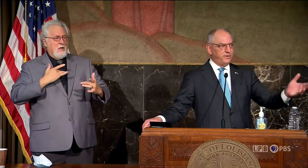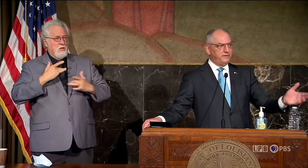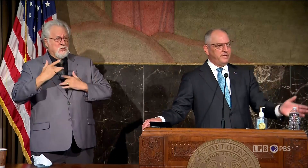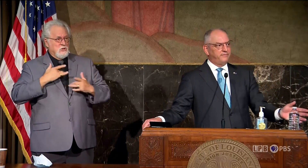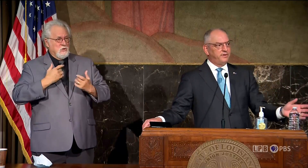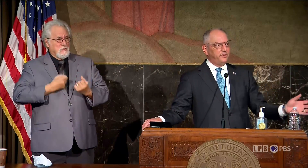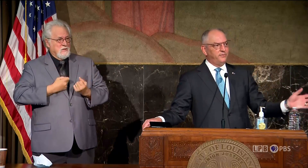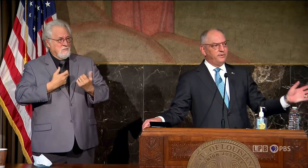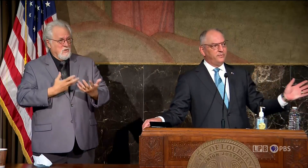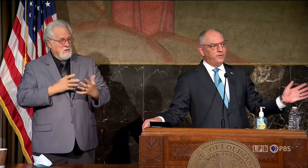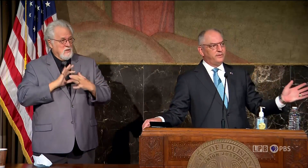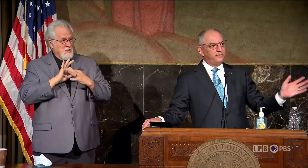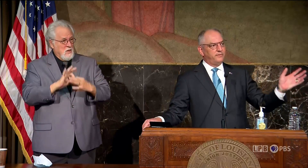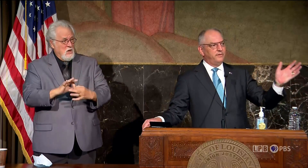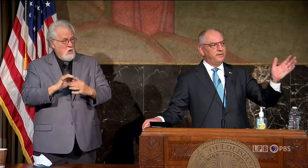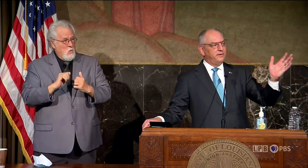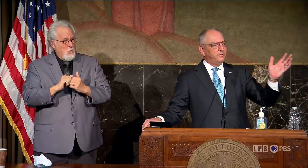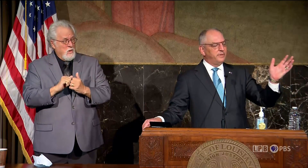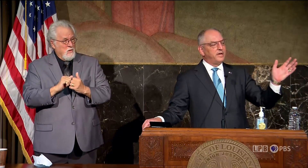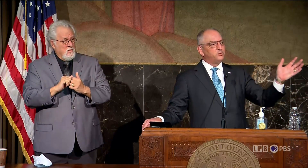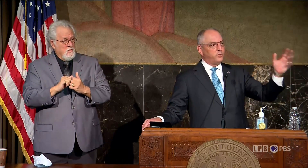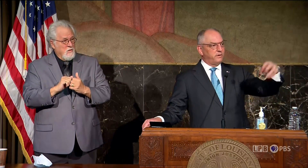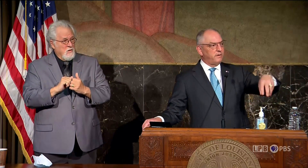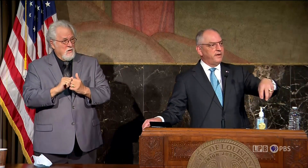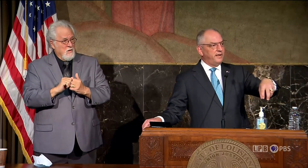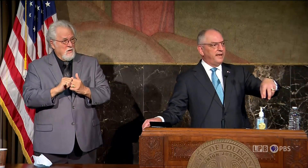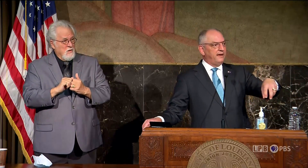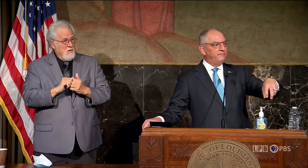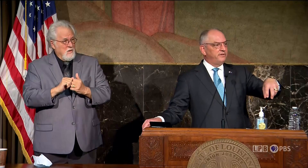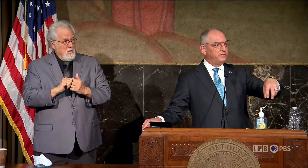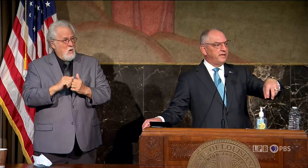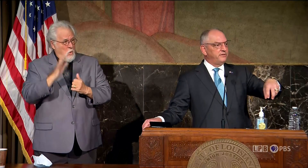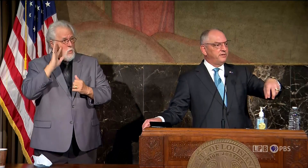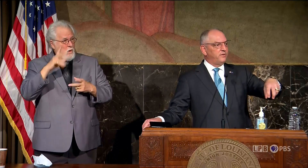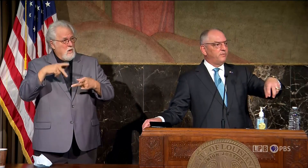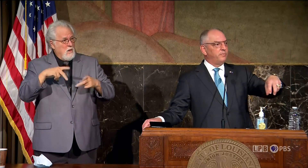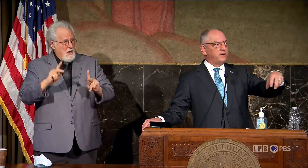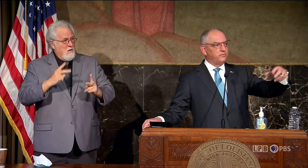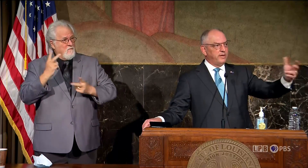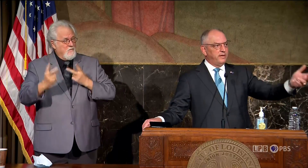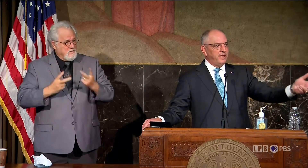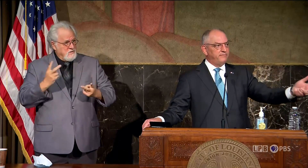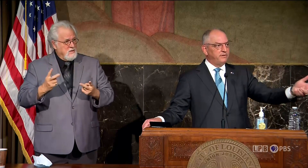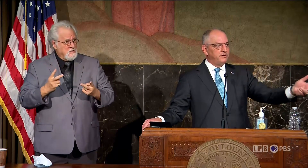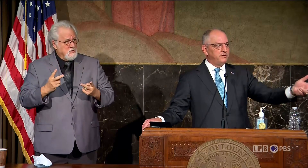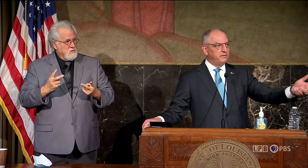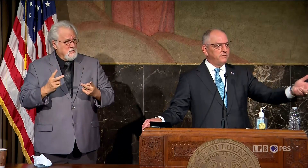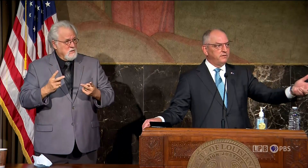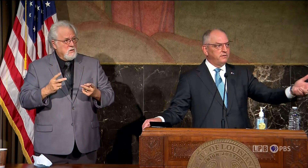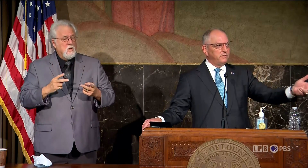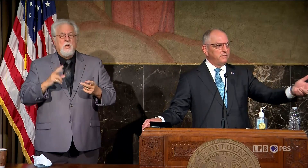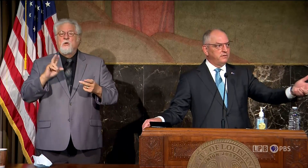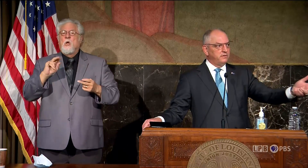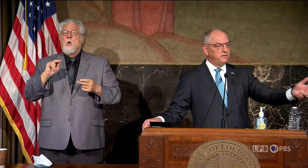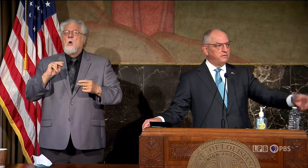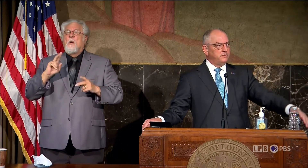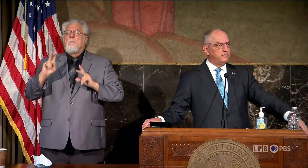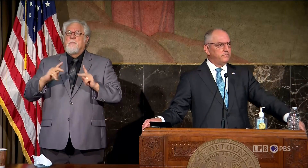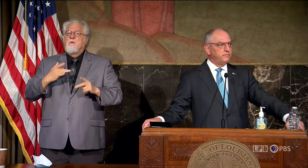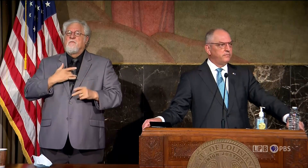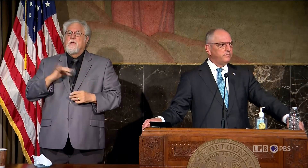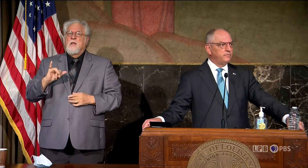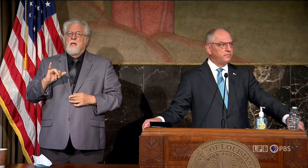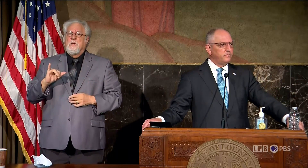being expressed had to do with whether because we are going to allow visitation or because we haven't. People feeling